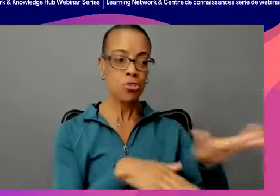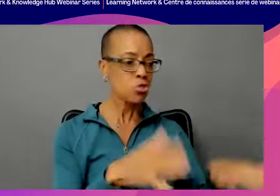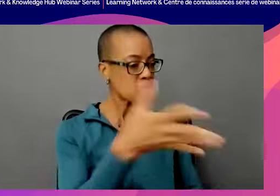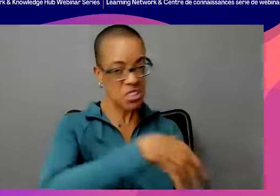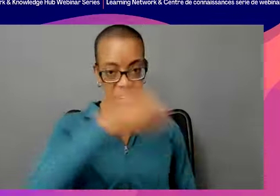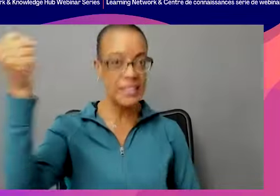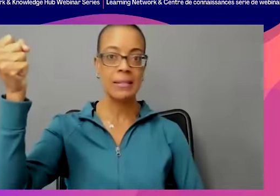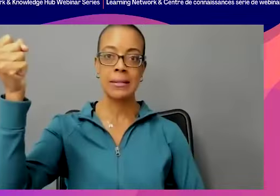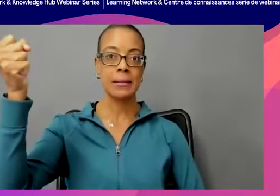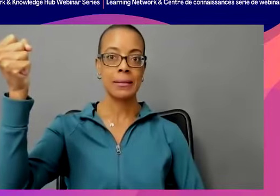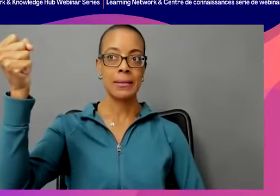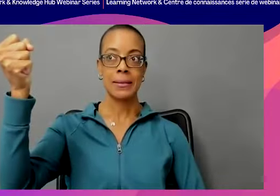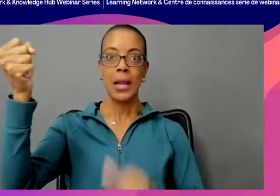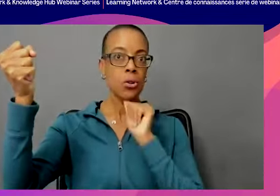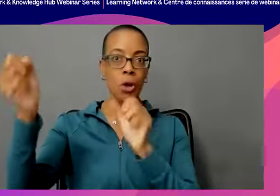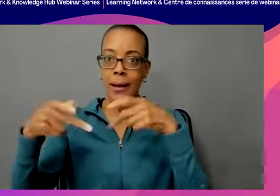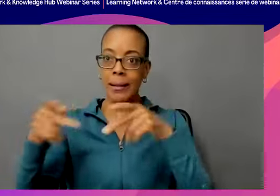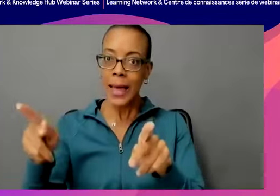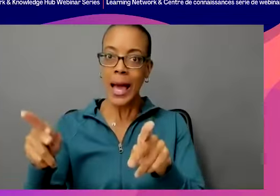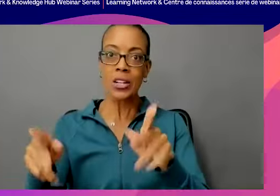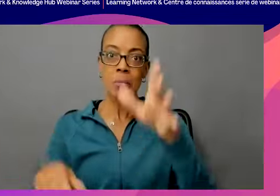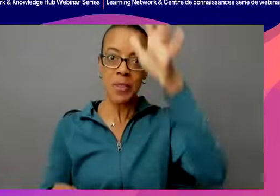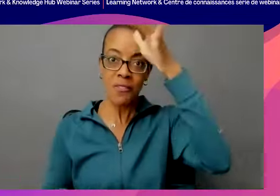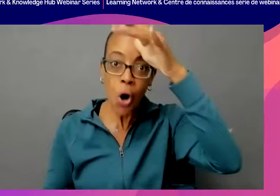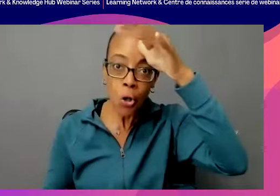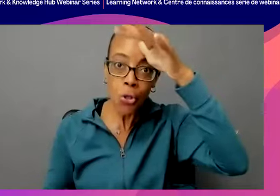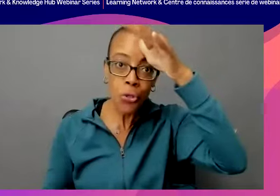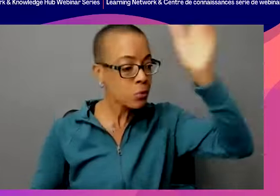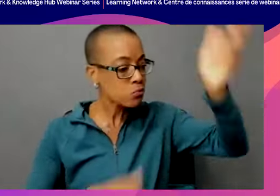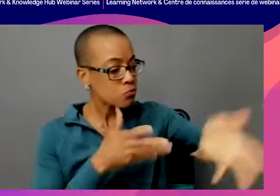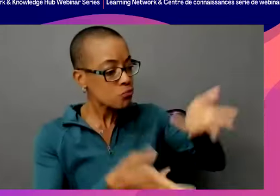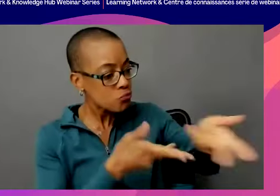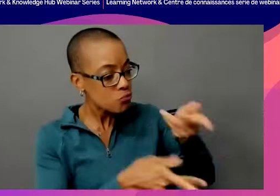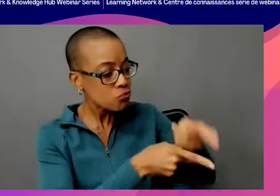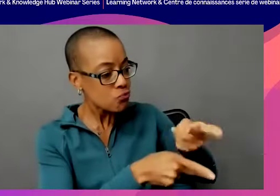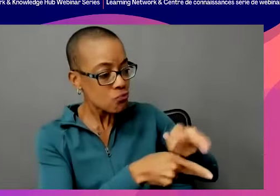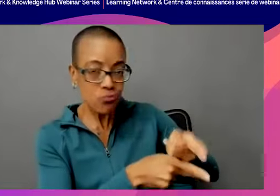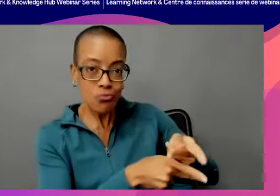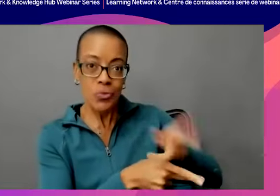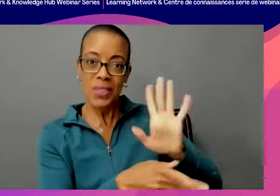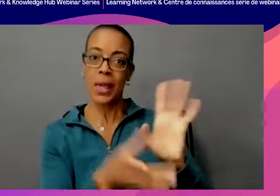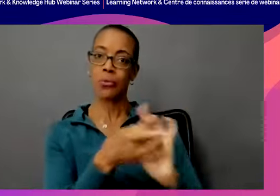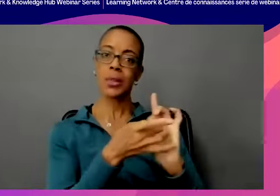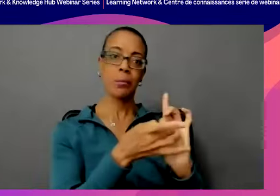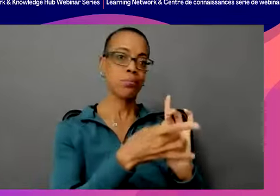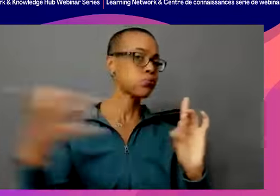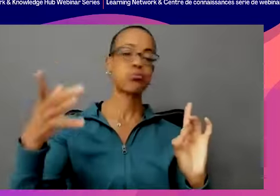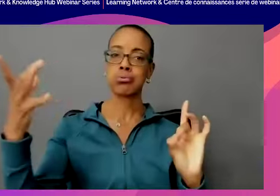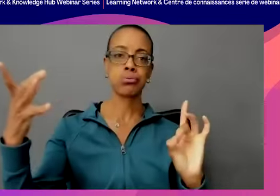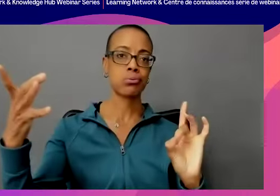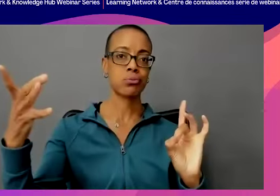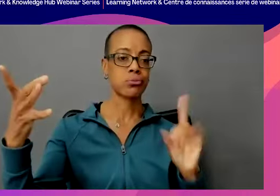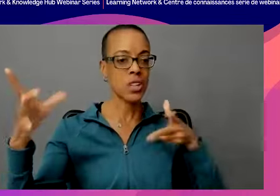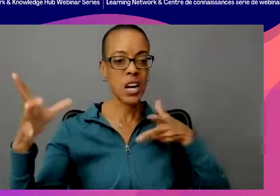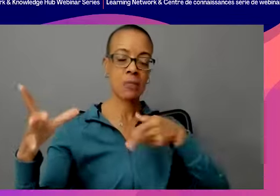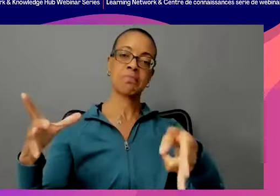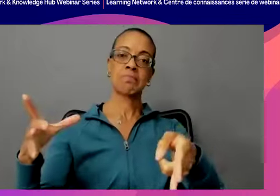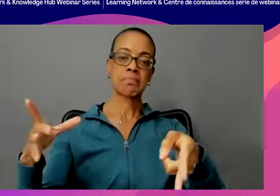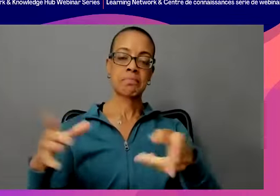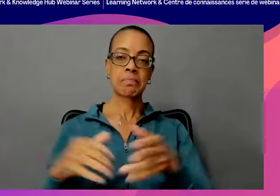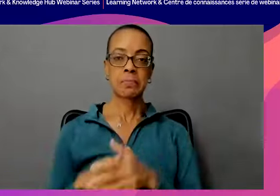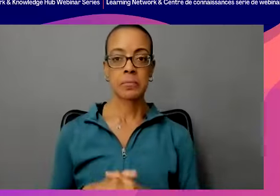not allowed to be parents. They're ripping apart that circle of kin that our families had pre-contact. And